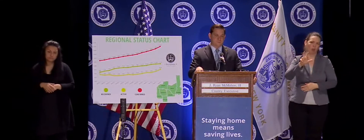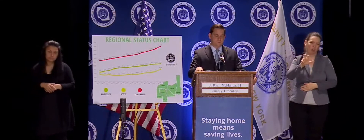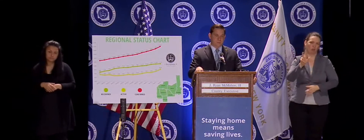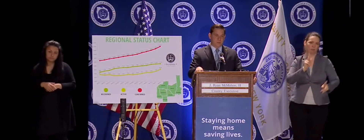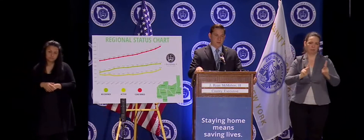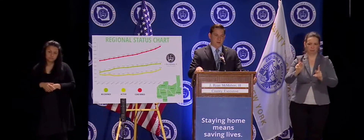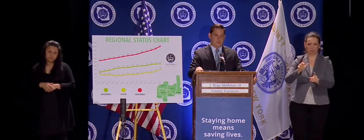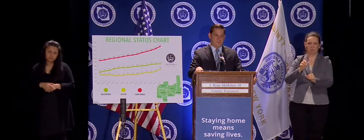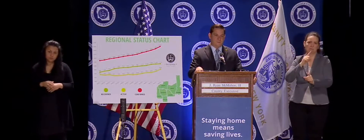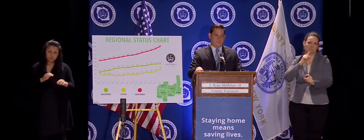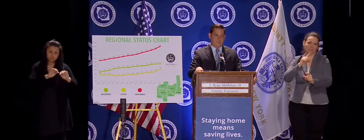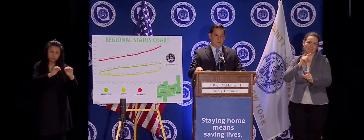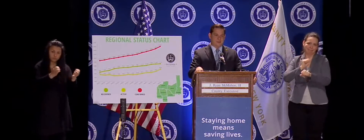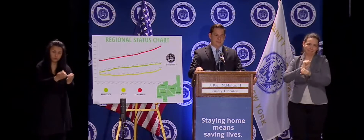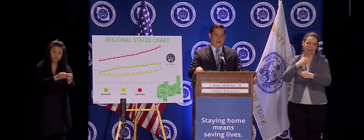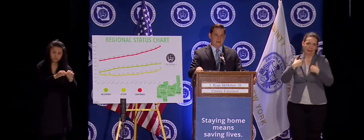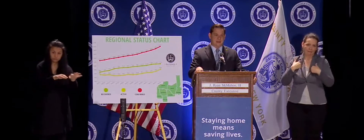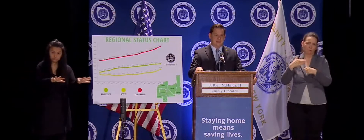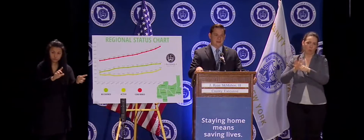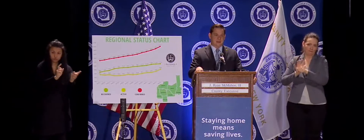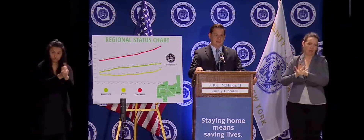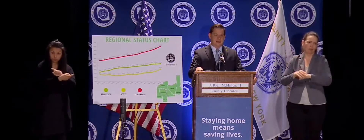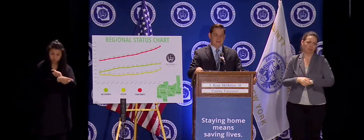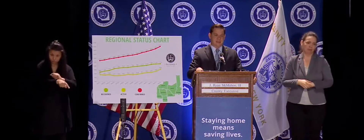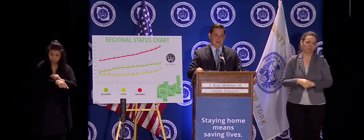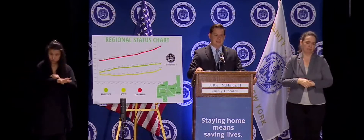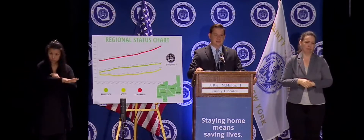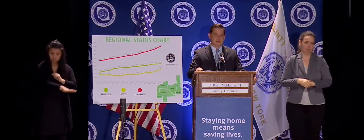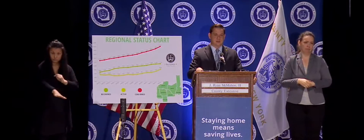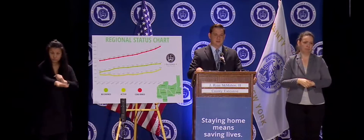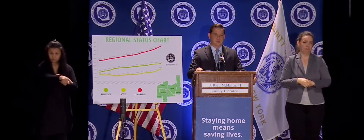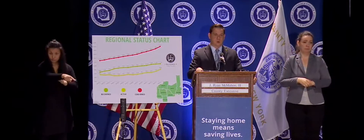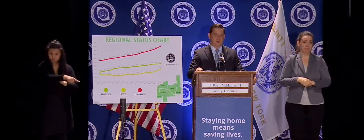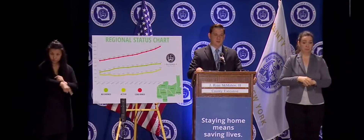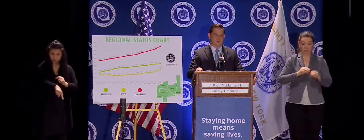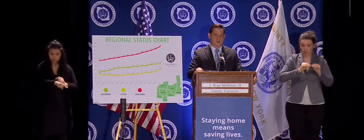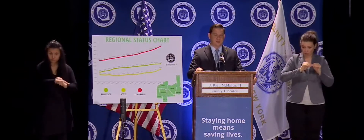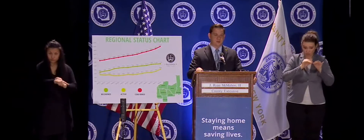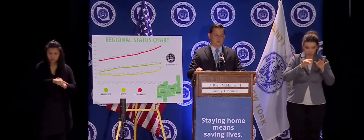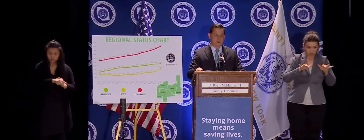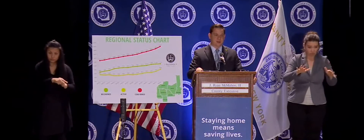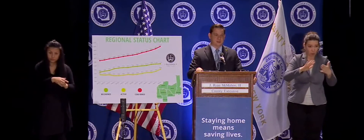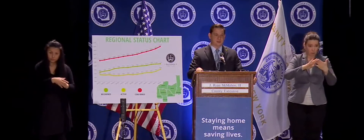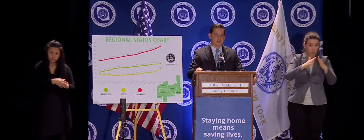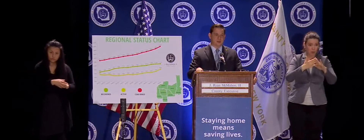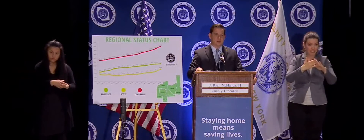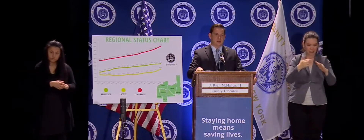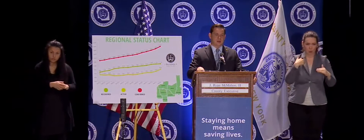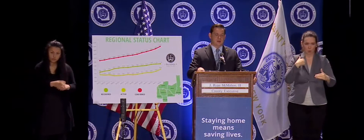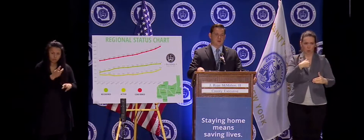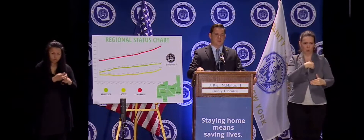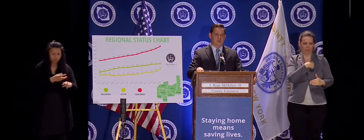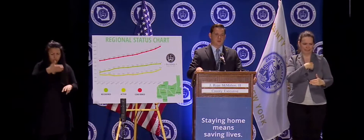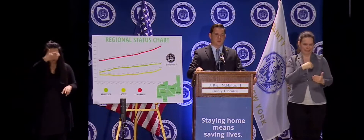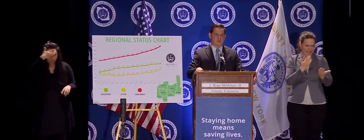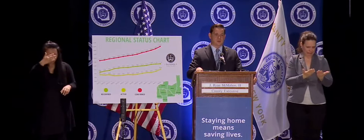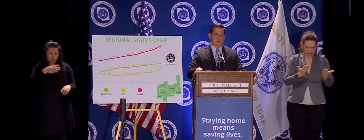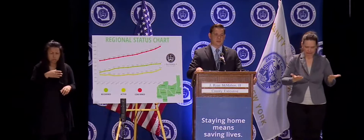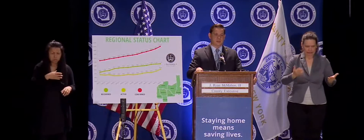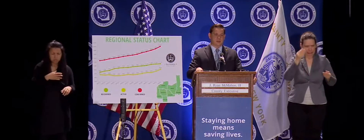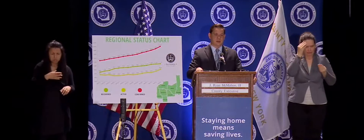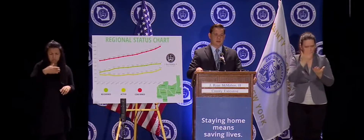intensity, it's not as intense as it was in the beginning of this process. It looks like